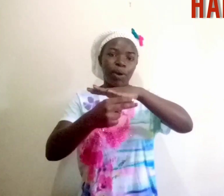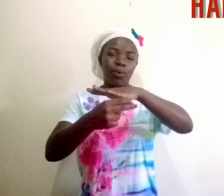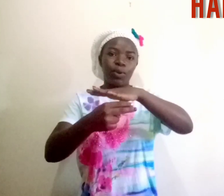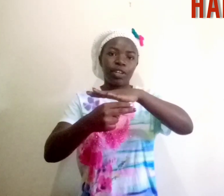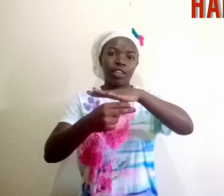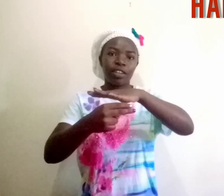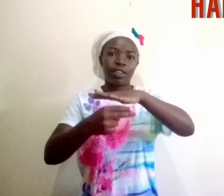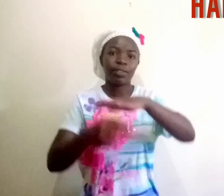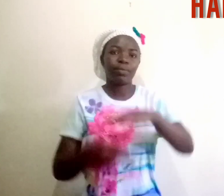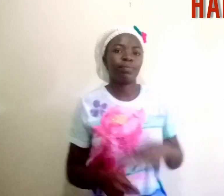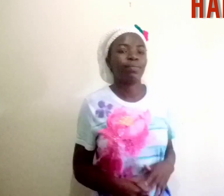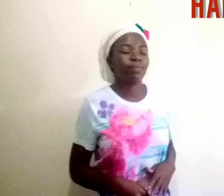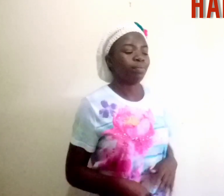Habakkuk.